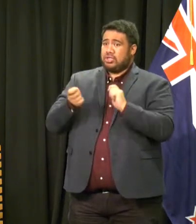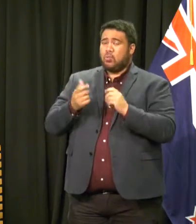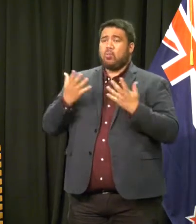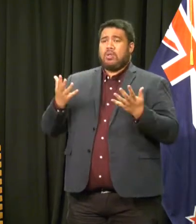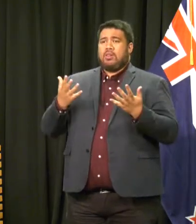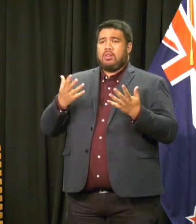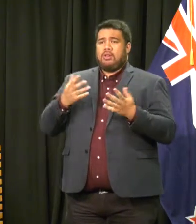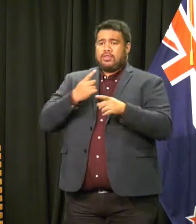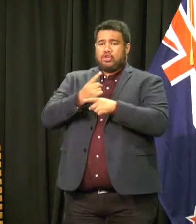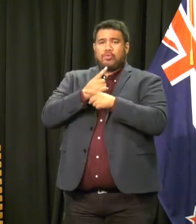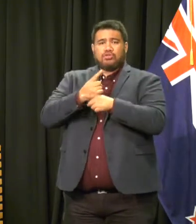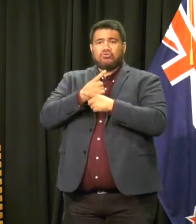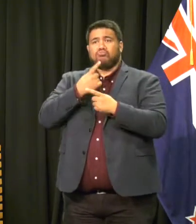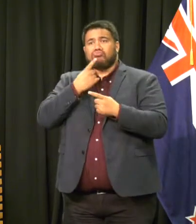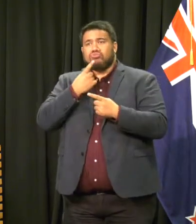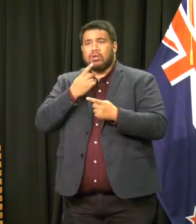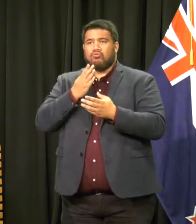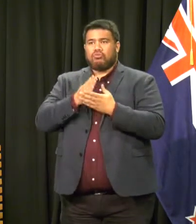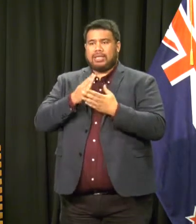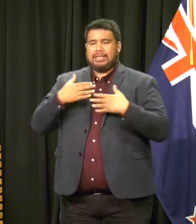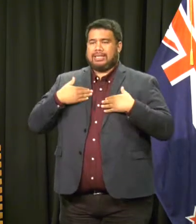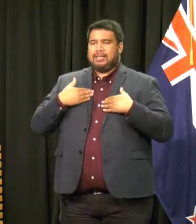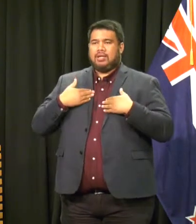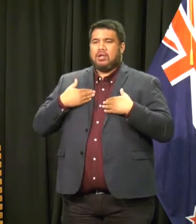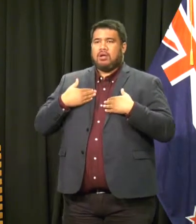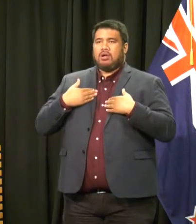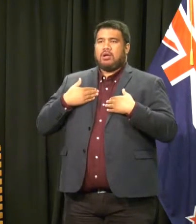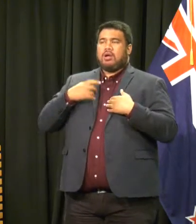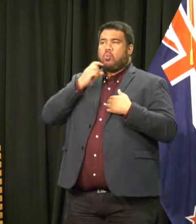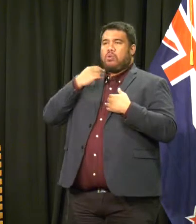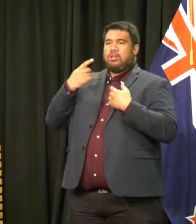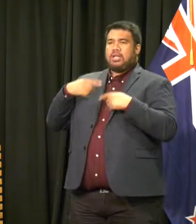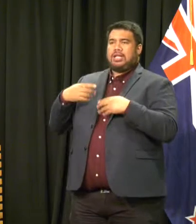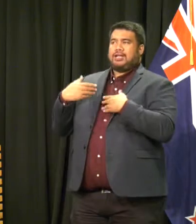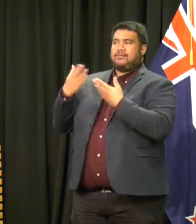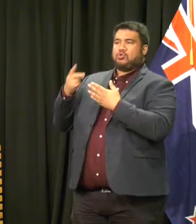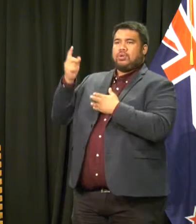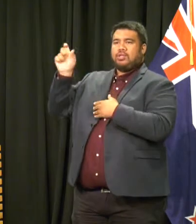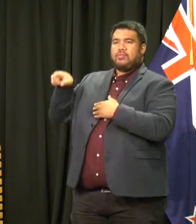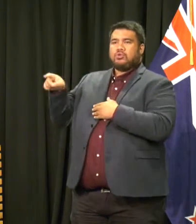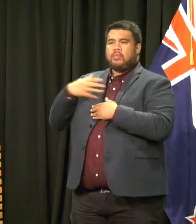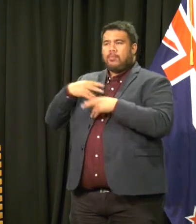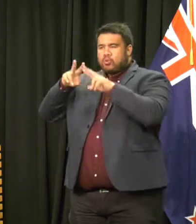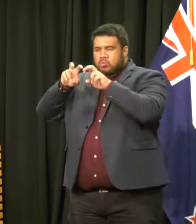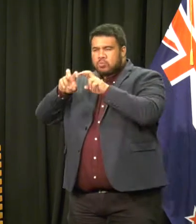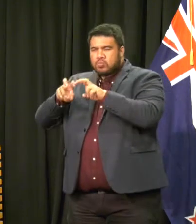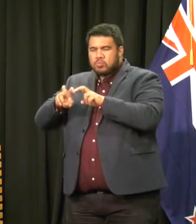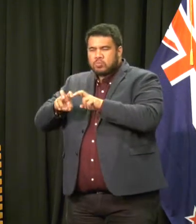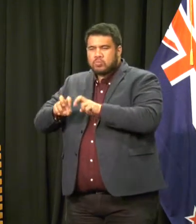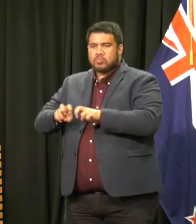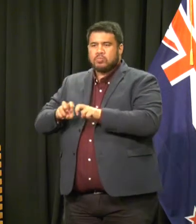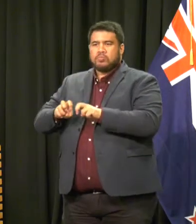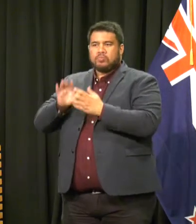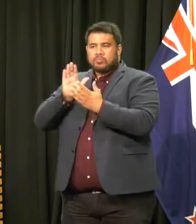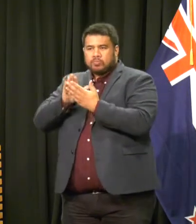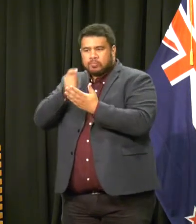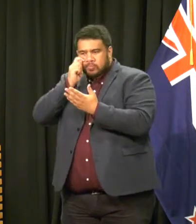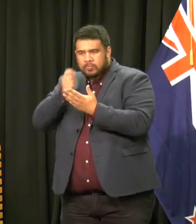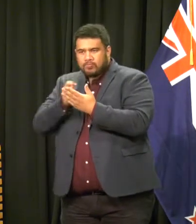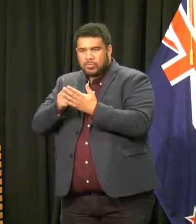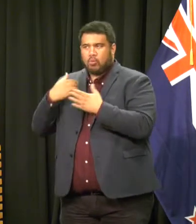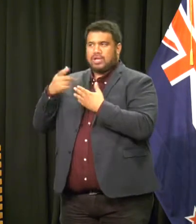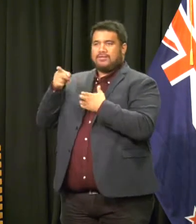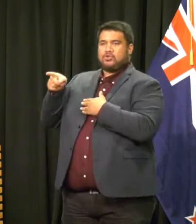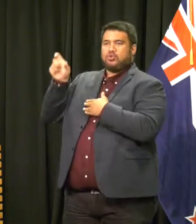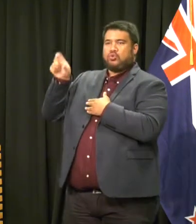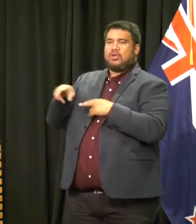the commentary around that to someone who's spent a lot of time looking into the system much more deeply, much more closely, and so that's something I'll leave to